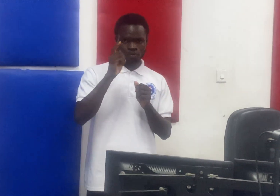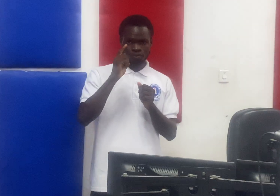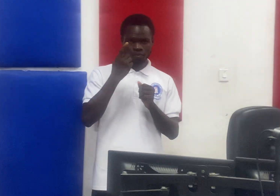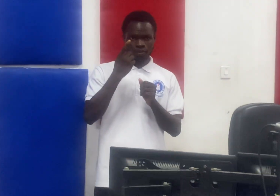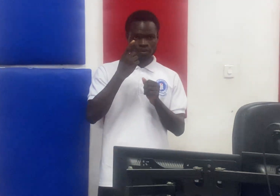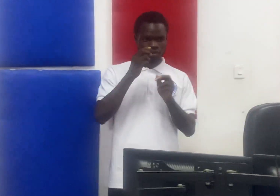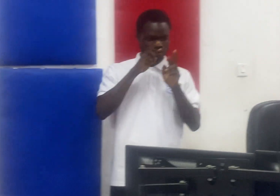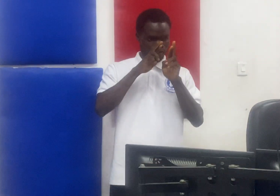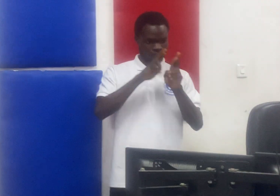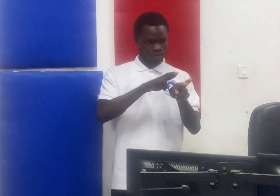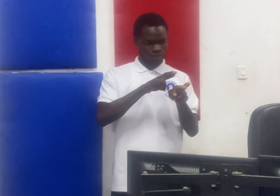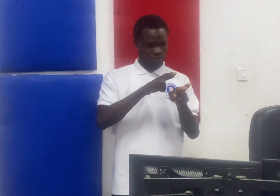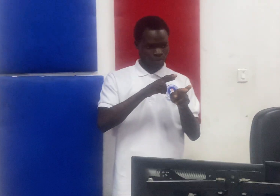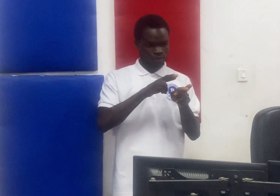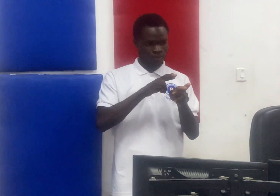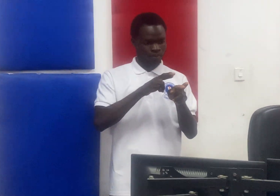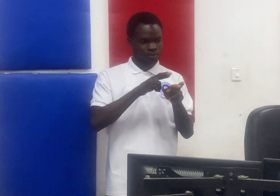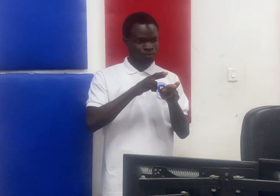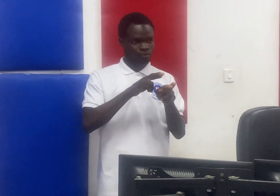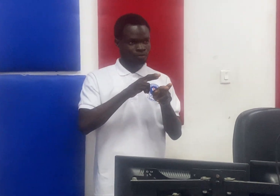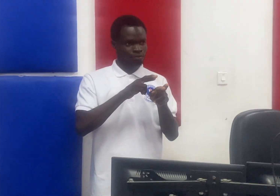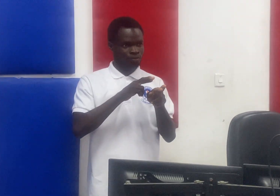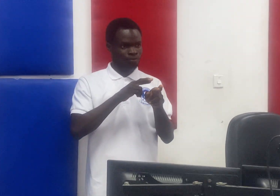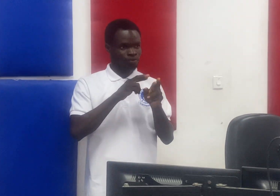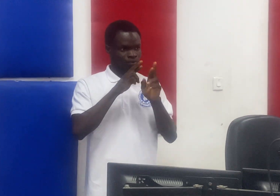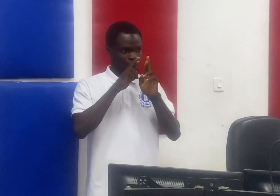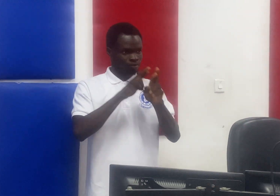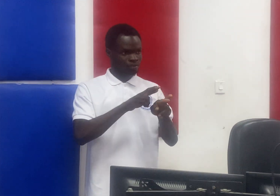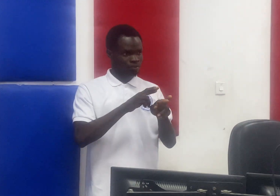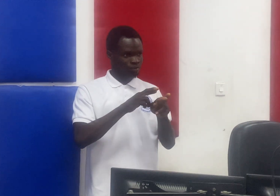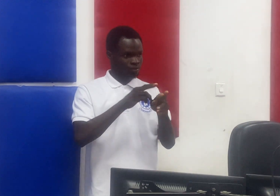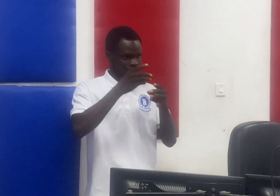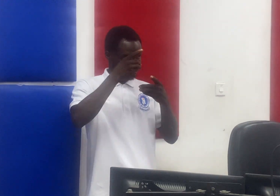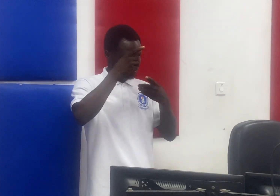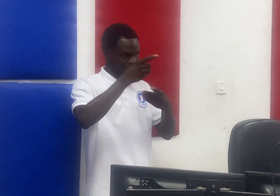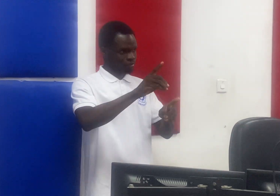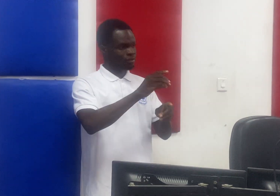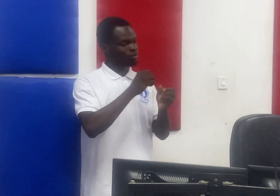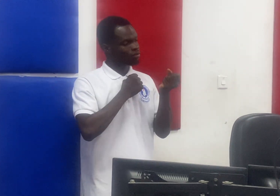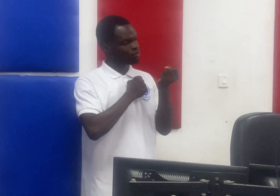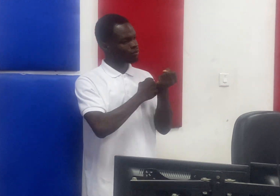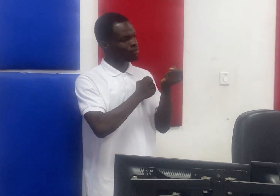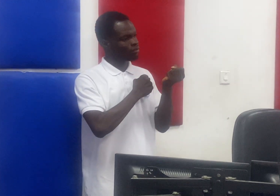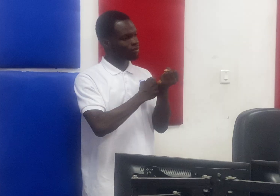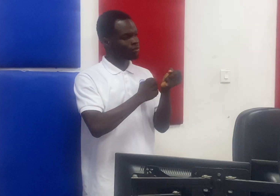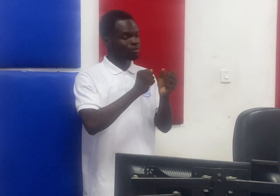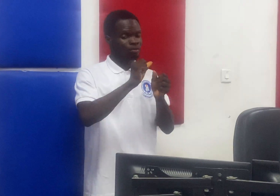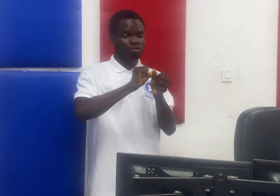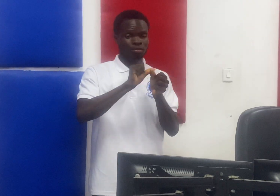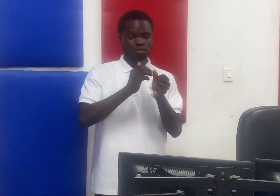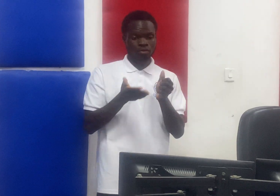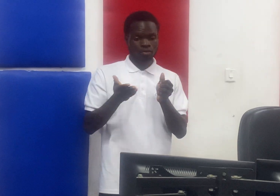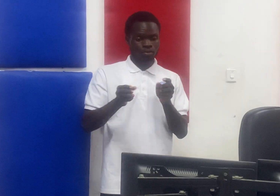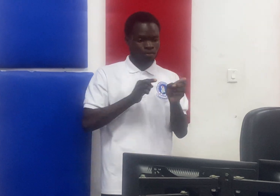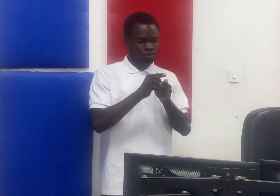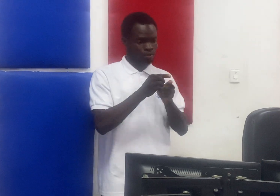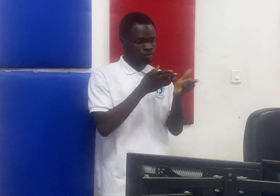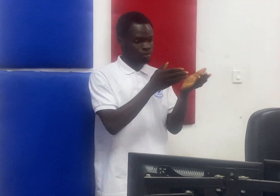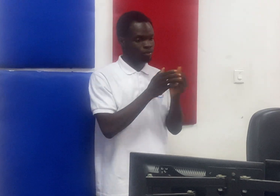respect. They respect their decisions, support them in everything that they do, and then